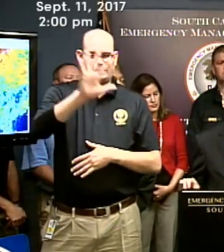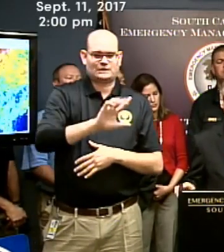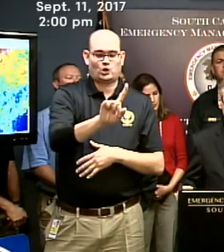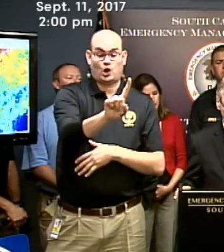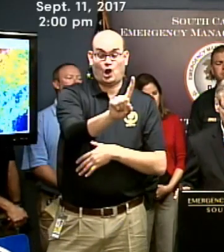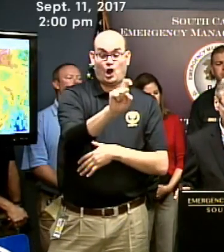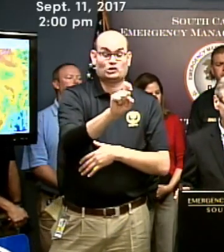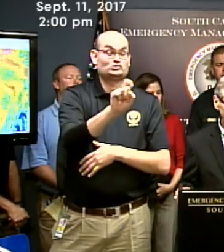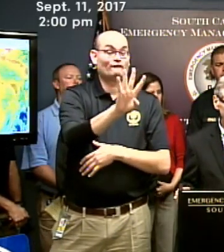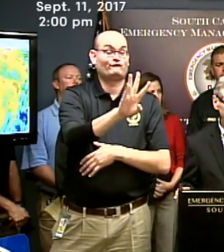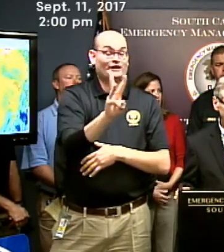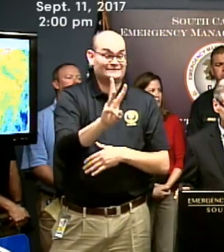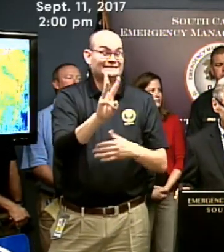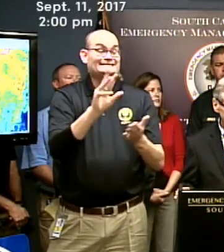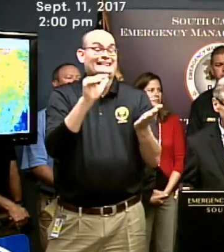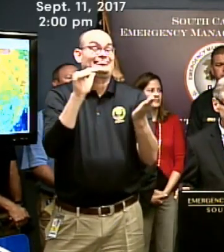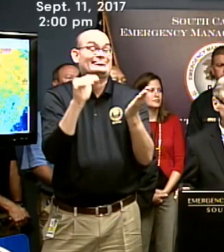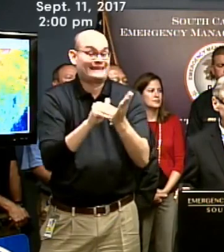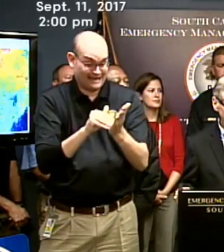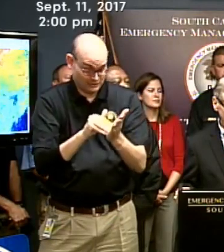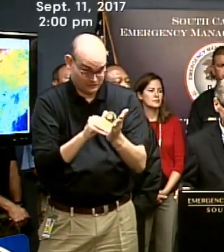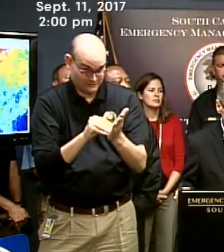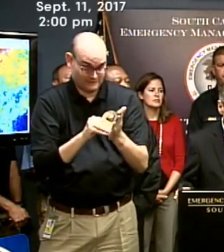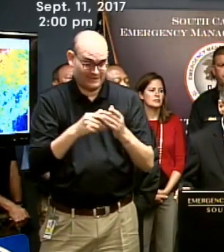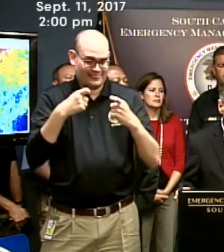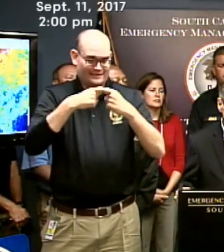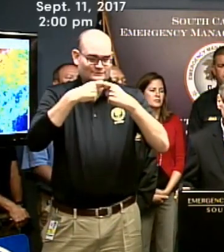146,000 meters out